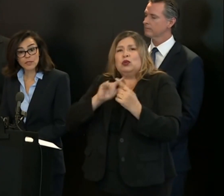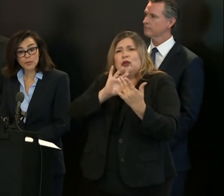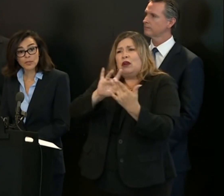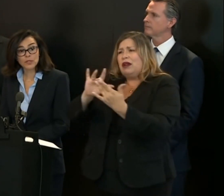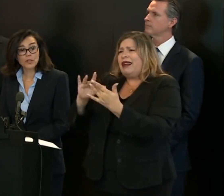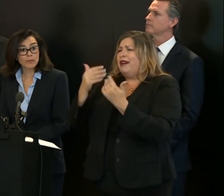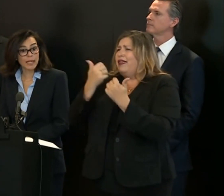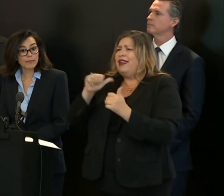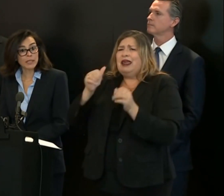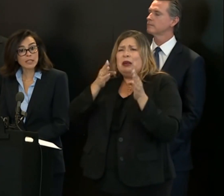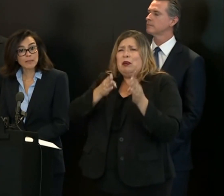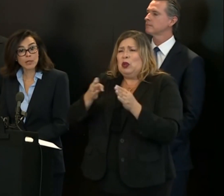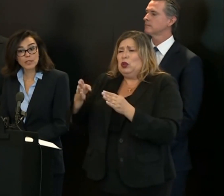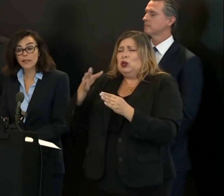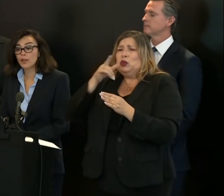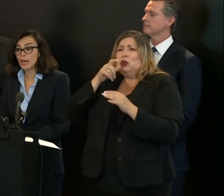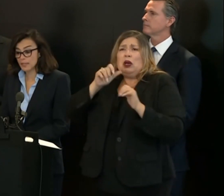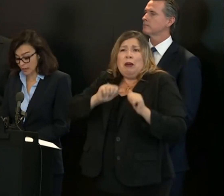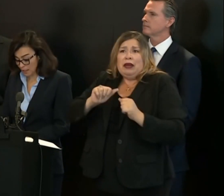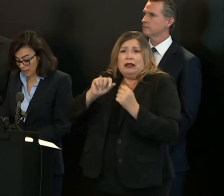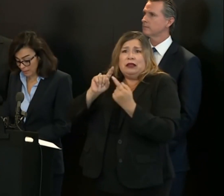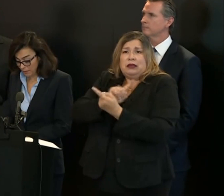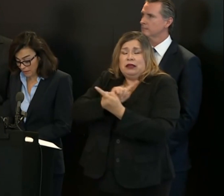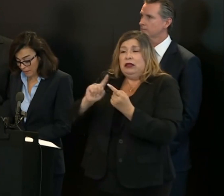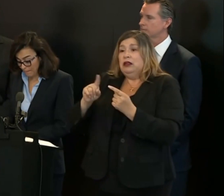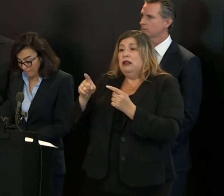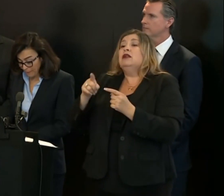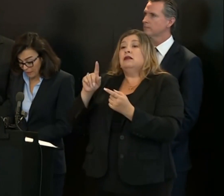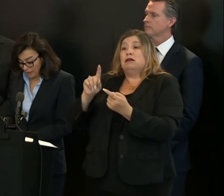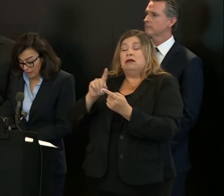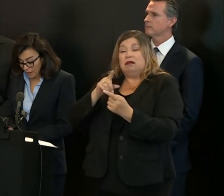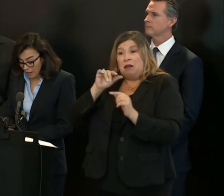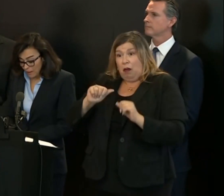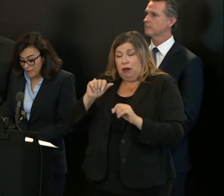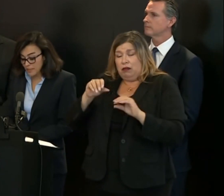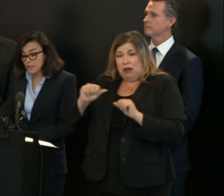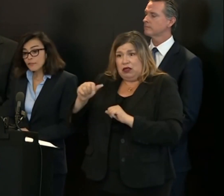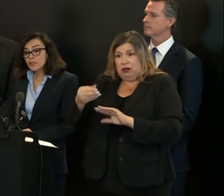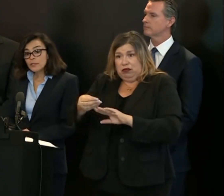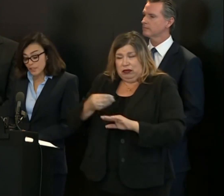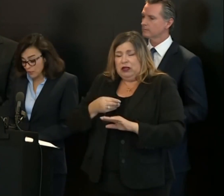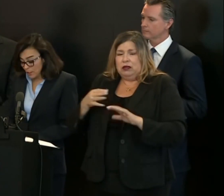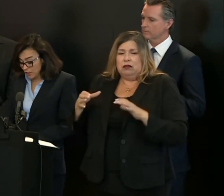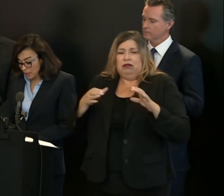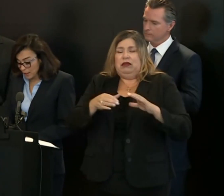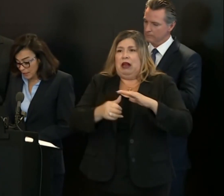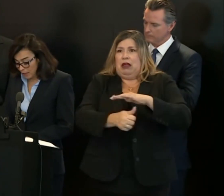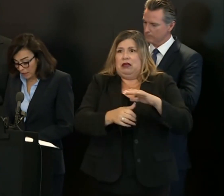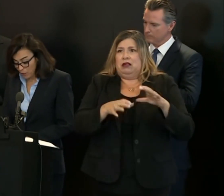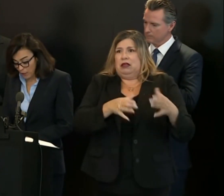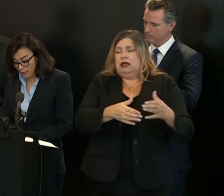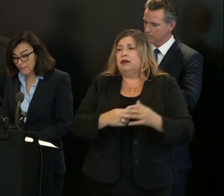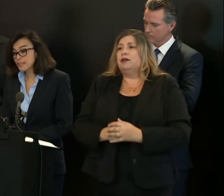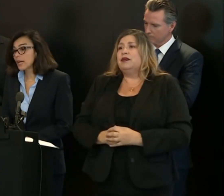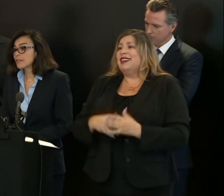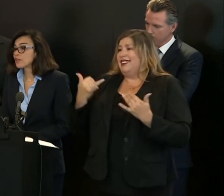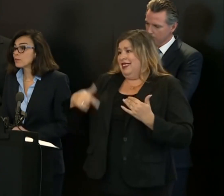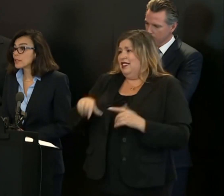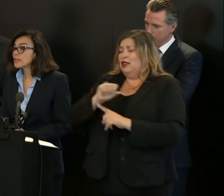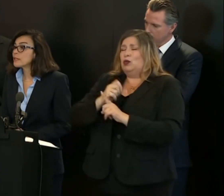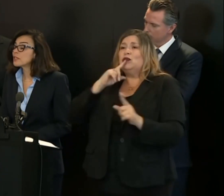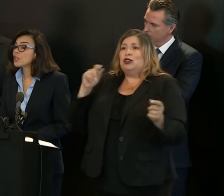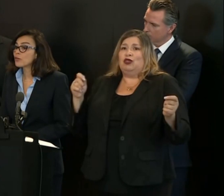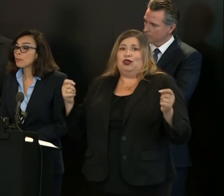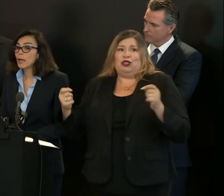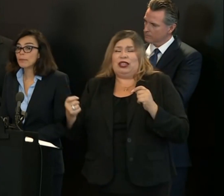any individuals who might have been exposed and they're isolating them. This is a fluid situation at this time, and I want to emphasize that